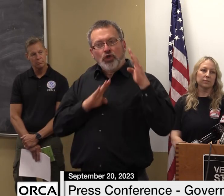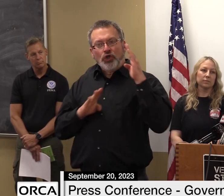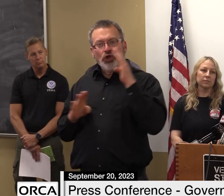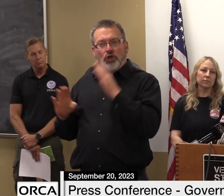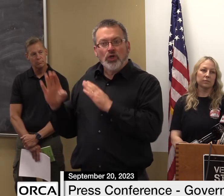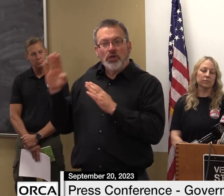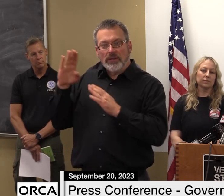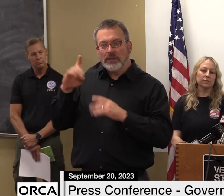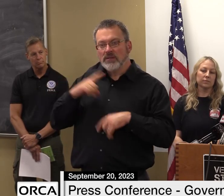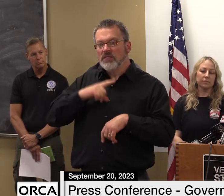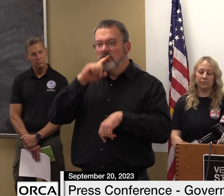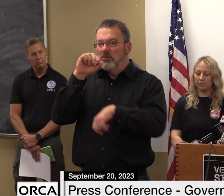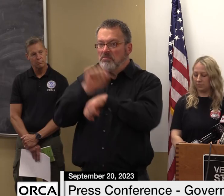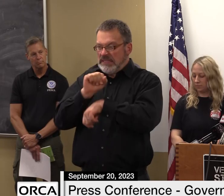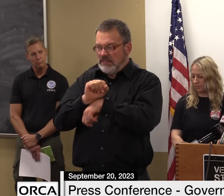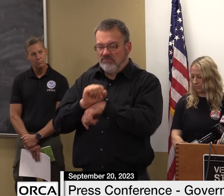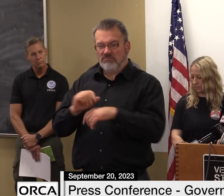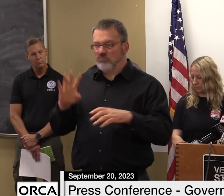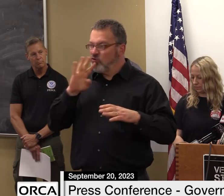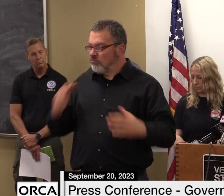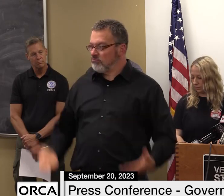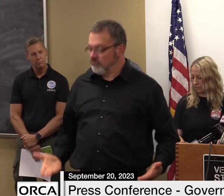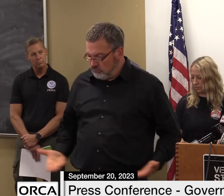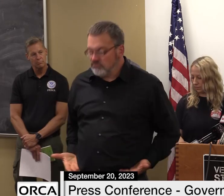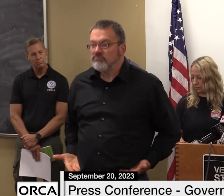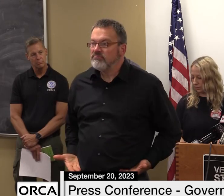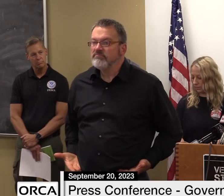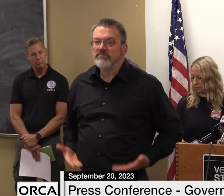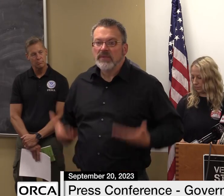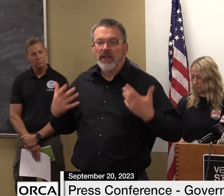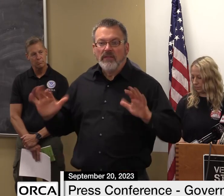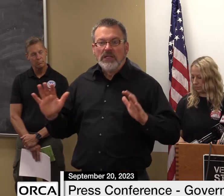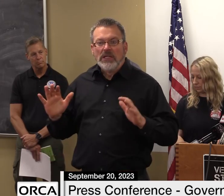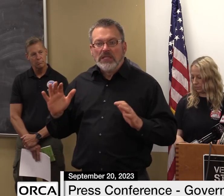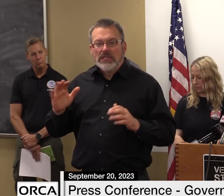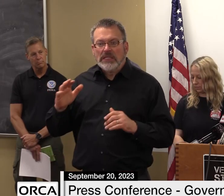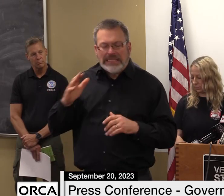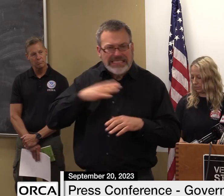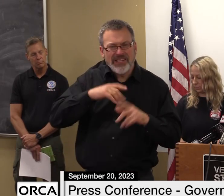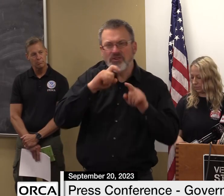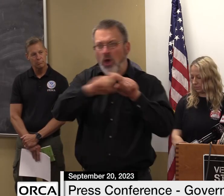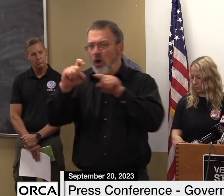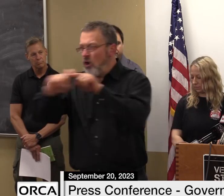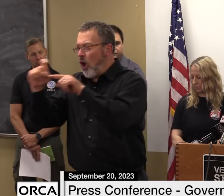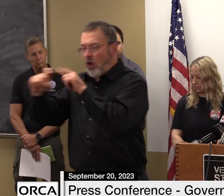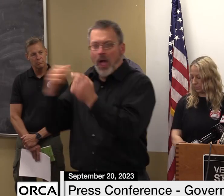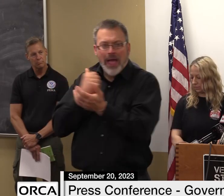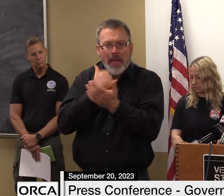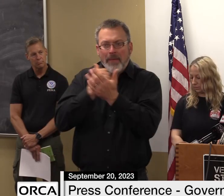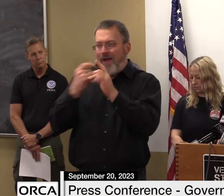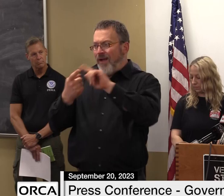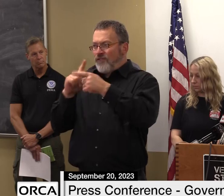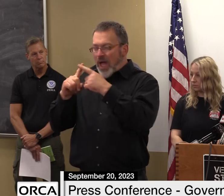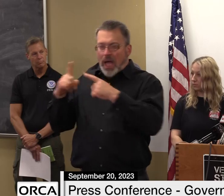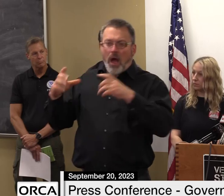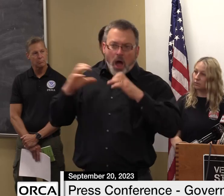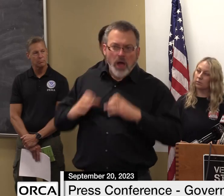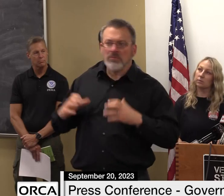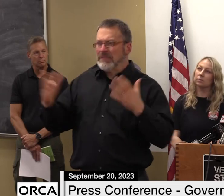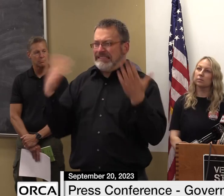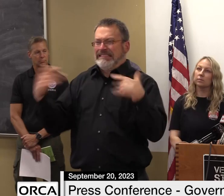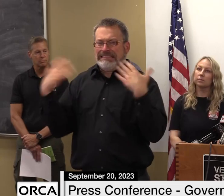knew what to do. We put out the call for help from our friends, customers, and coworkers, and they showed up to move